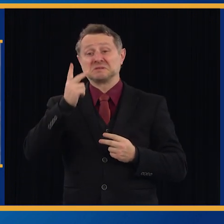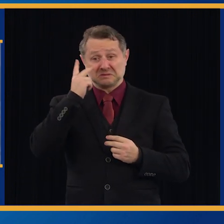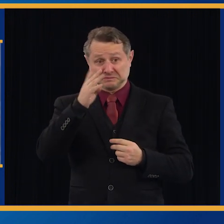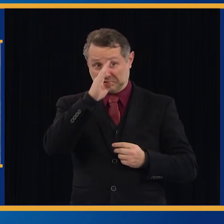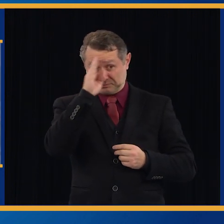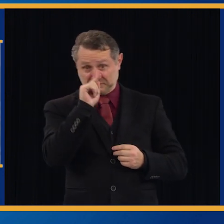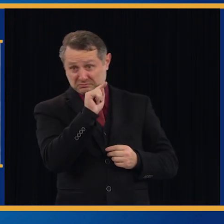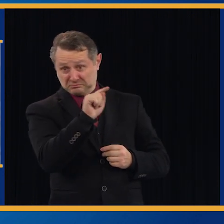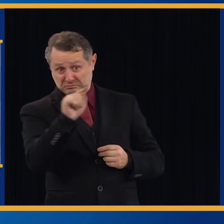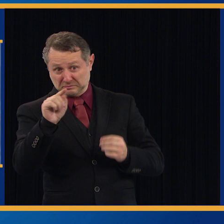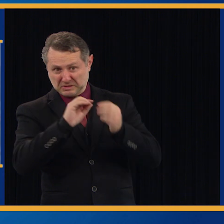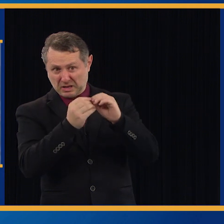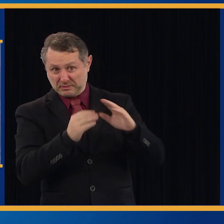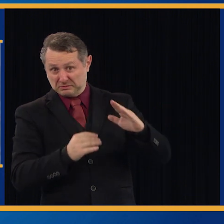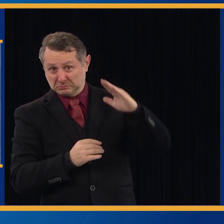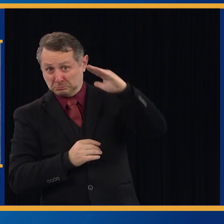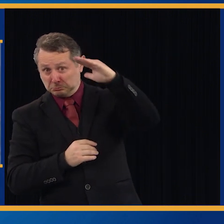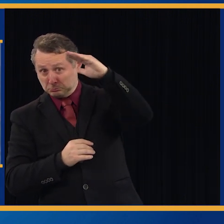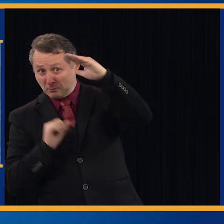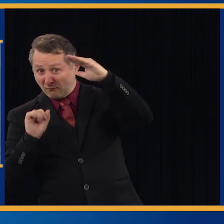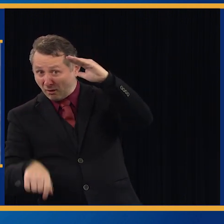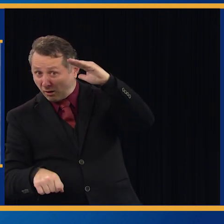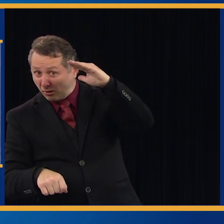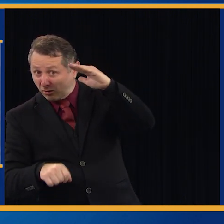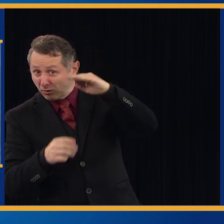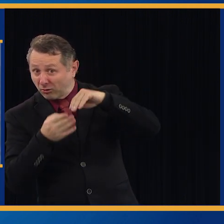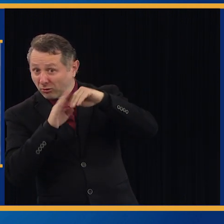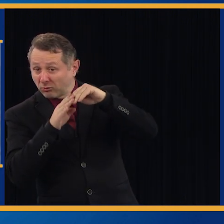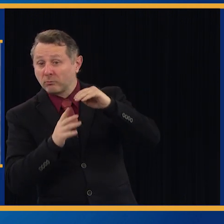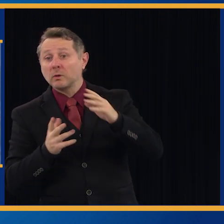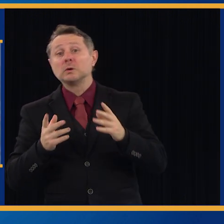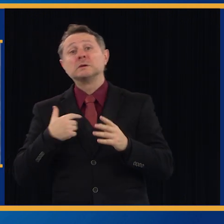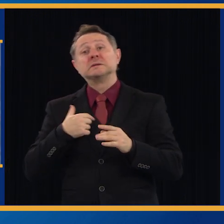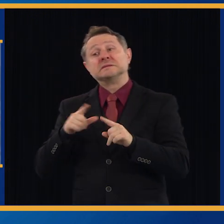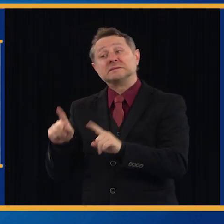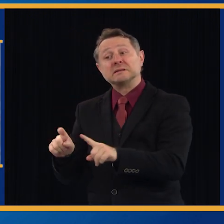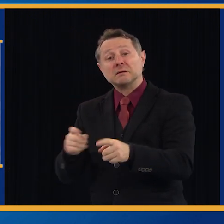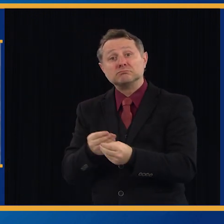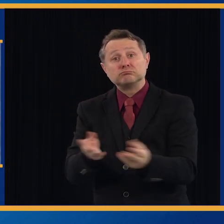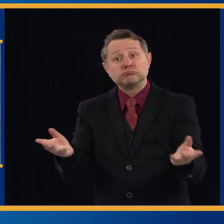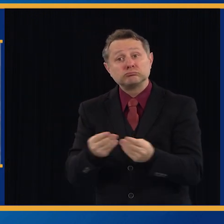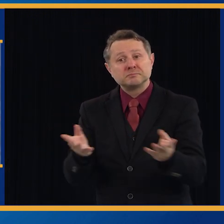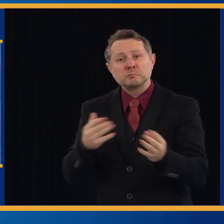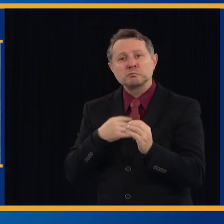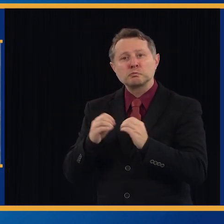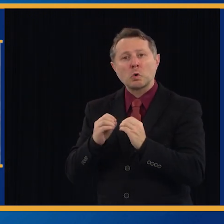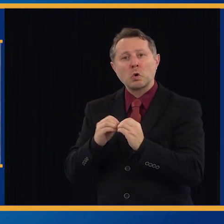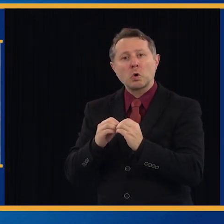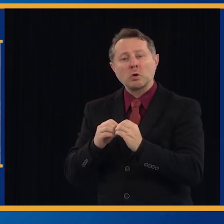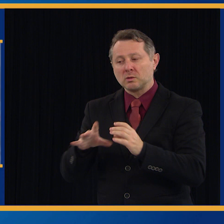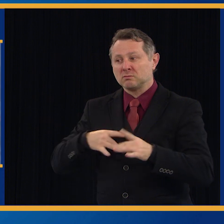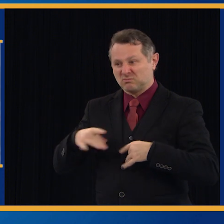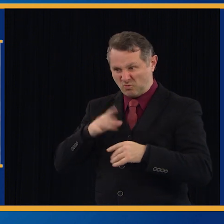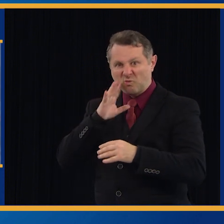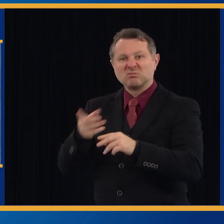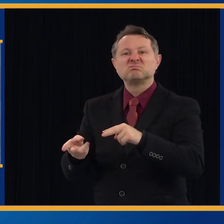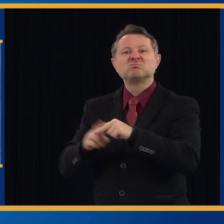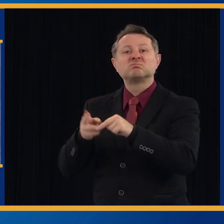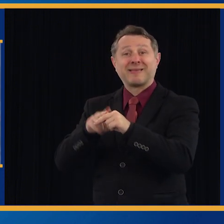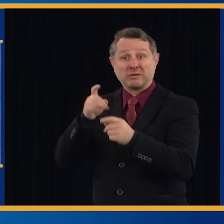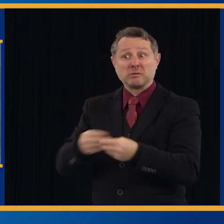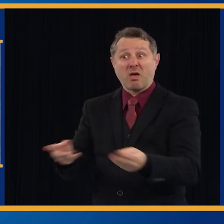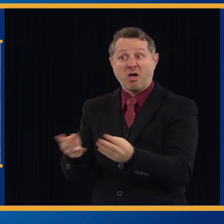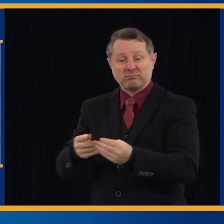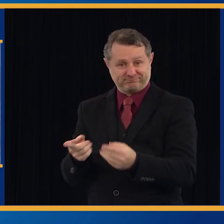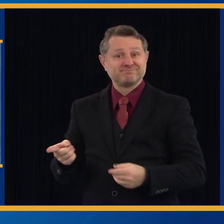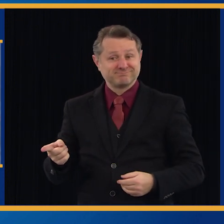rate. To the extent we're doing testing, you'll see it in the testing rate. But remember how thin our margin of